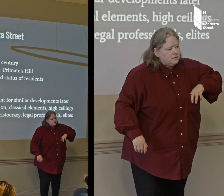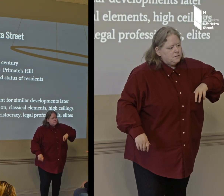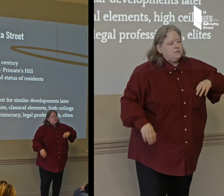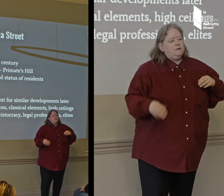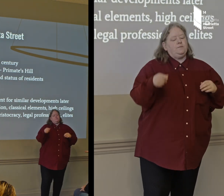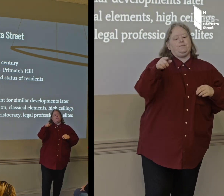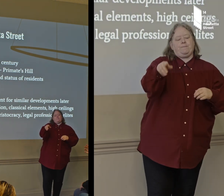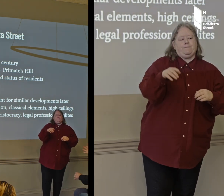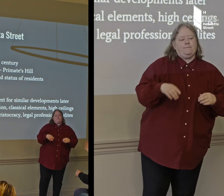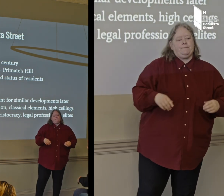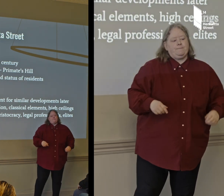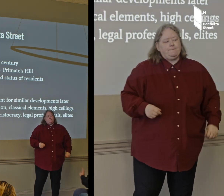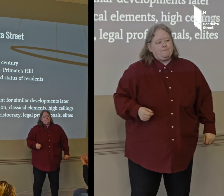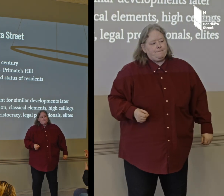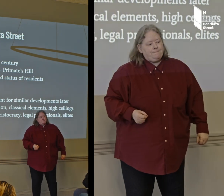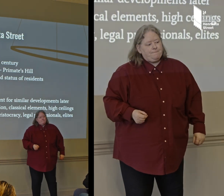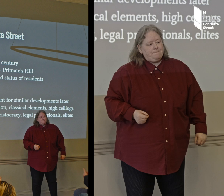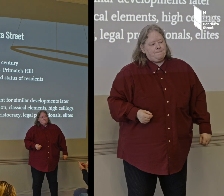If it's true.